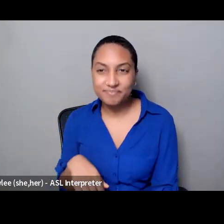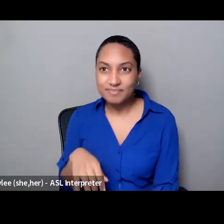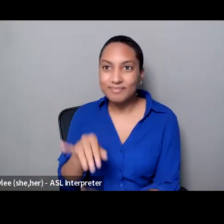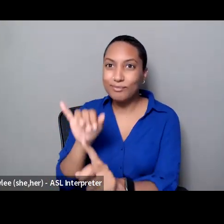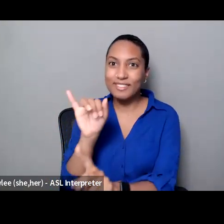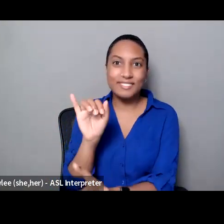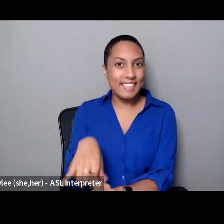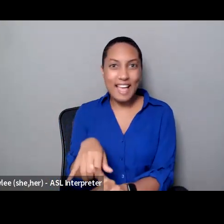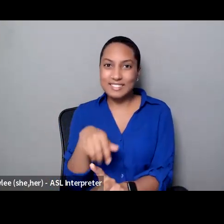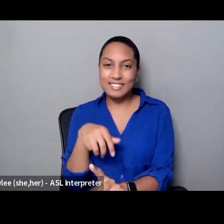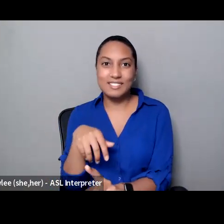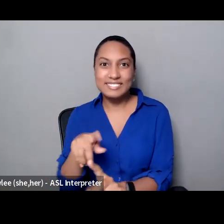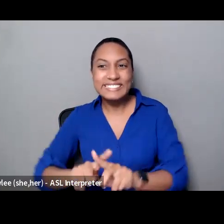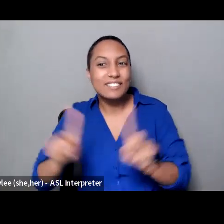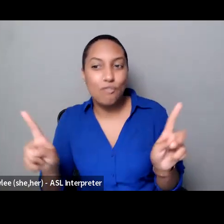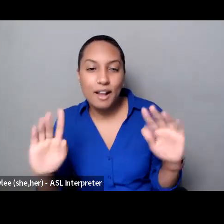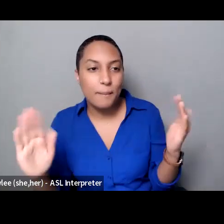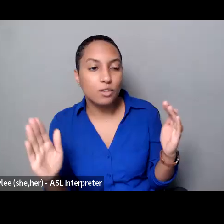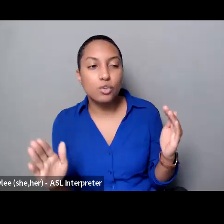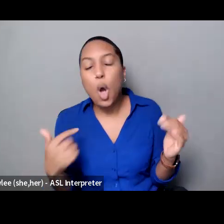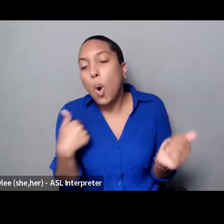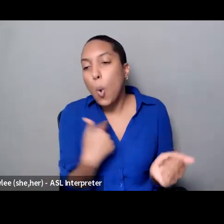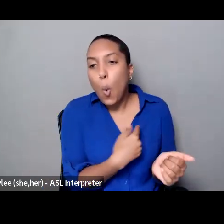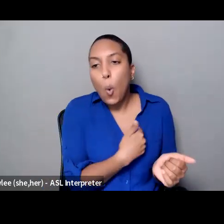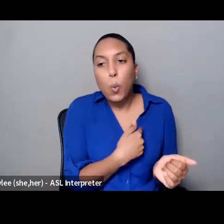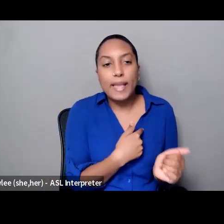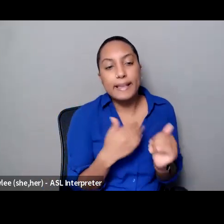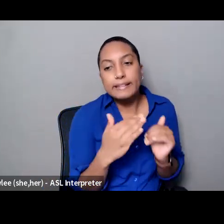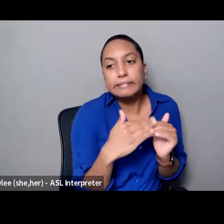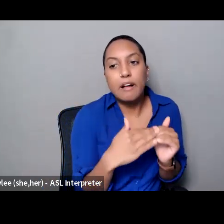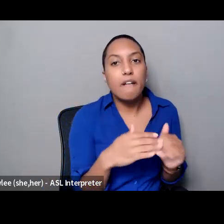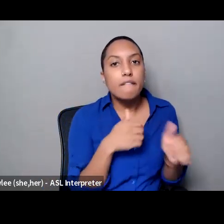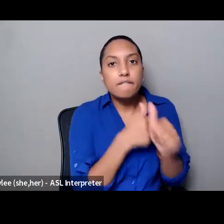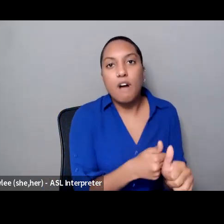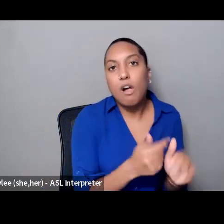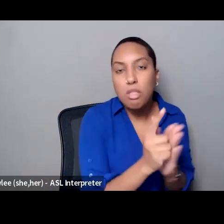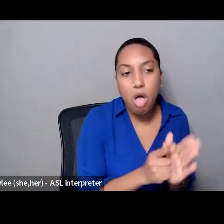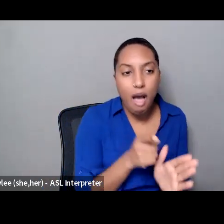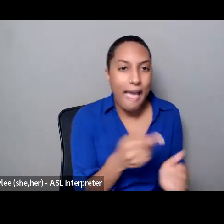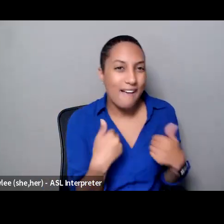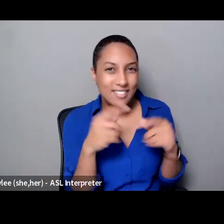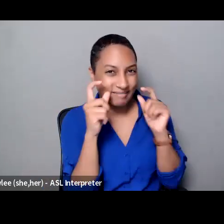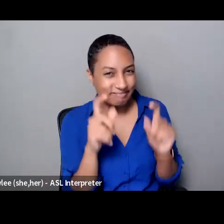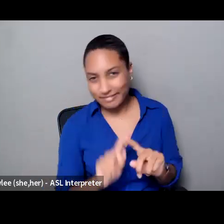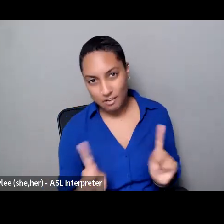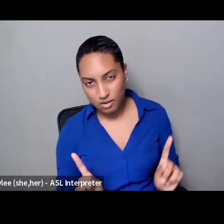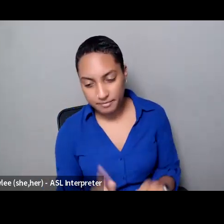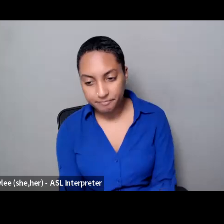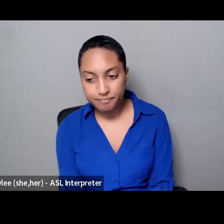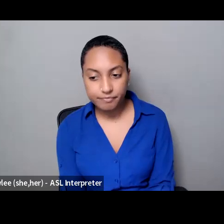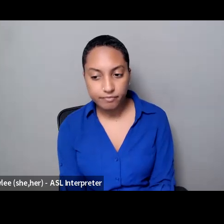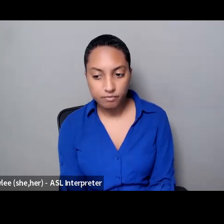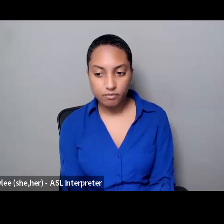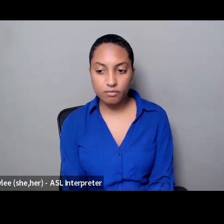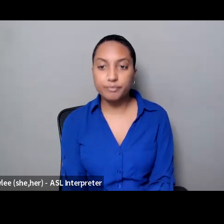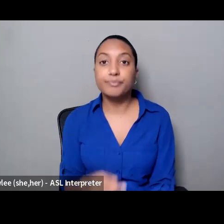than compliance. You know, was another situation, and this center had been cited for